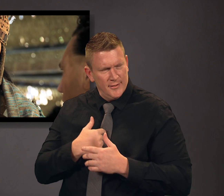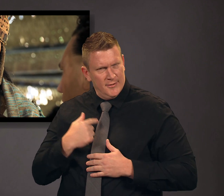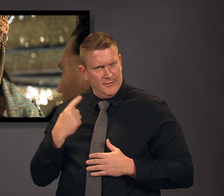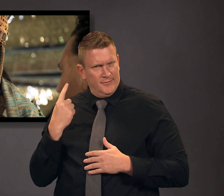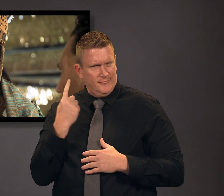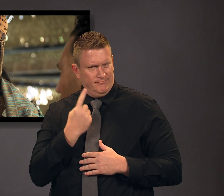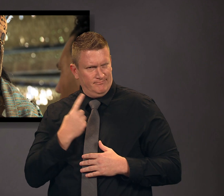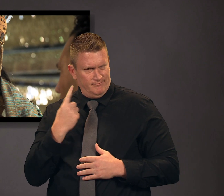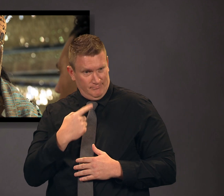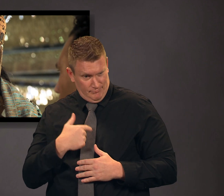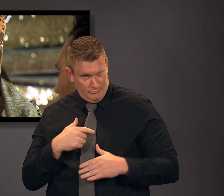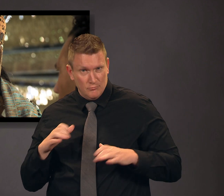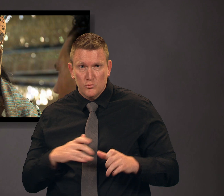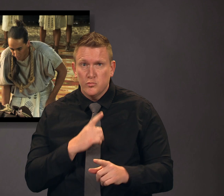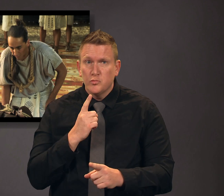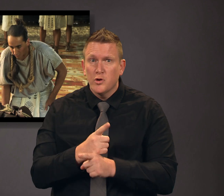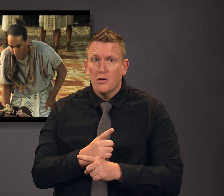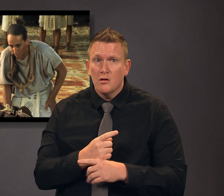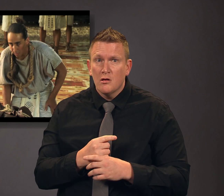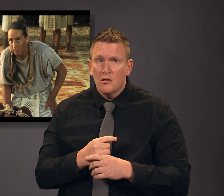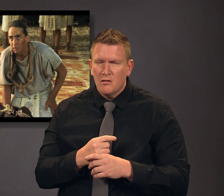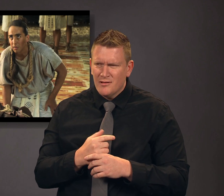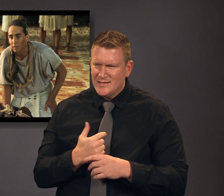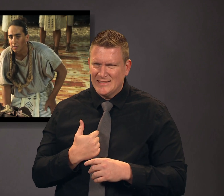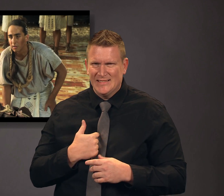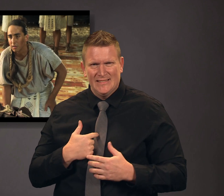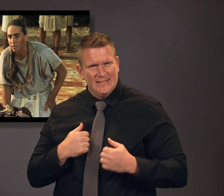I suppose that whatever I did was right.